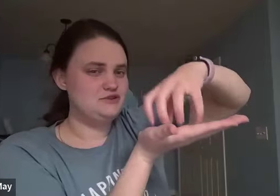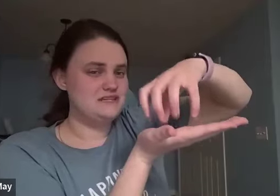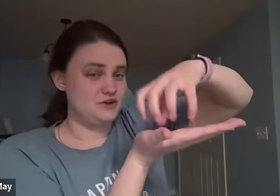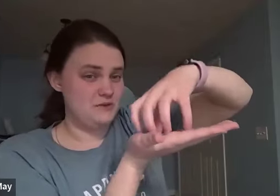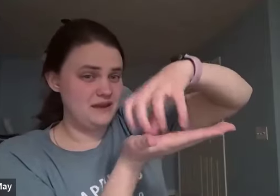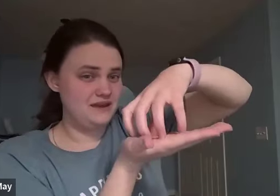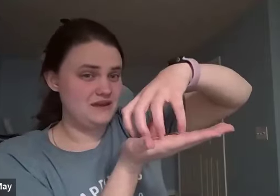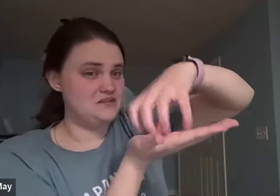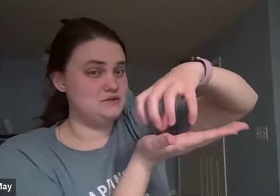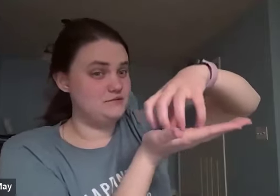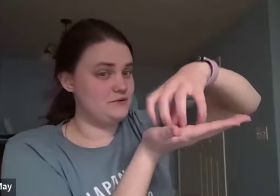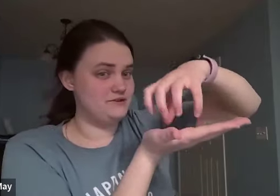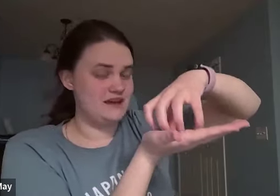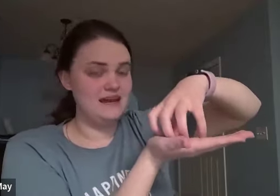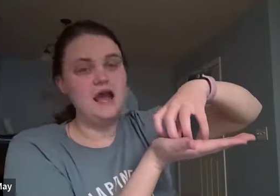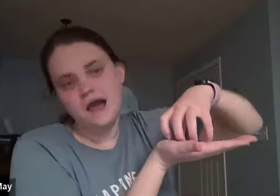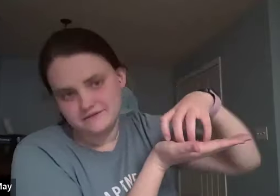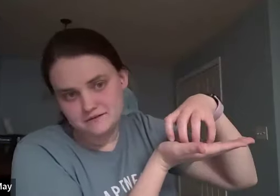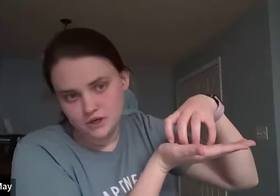this for cupcake and then do a different one for sign. I've done both.